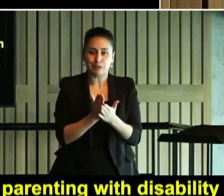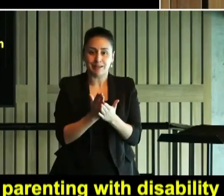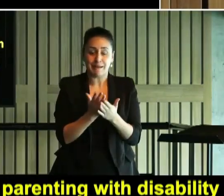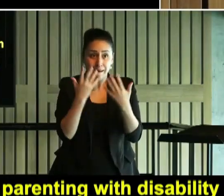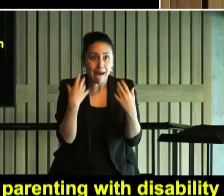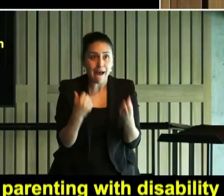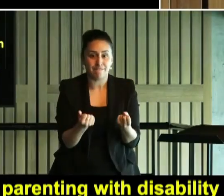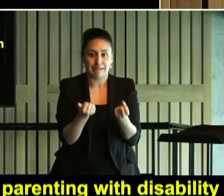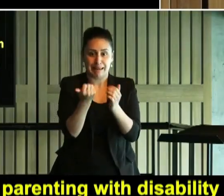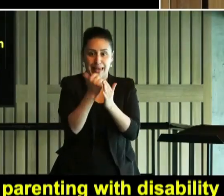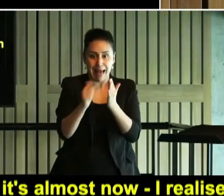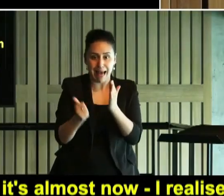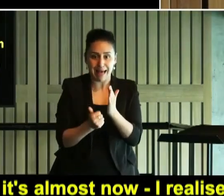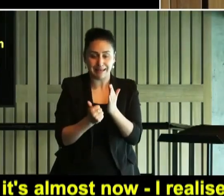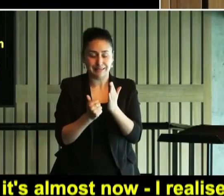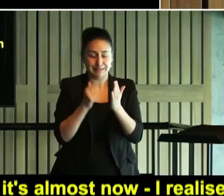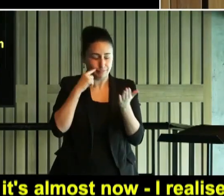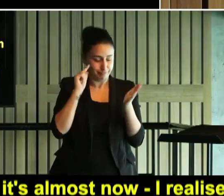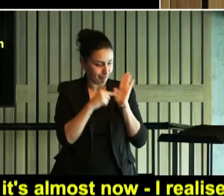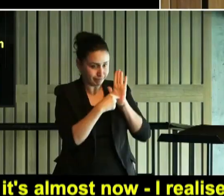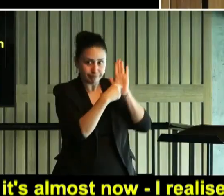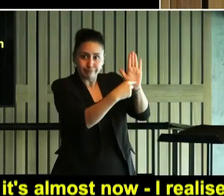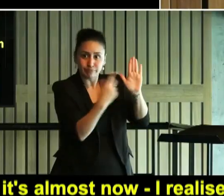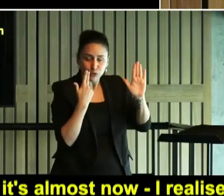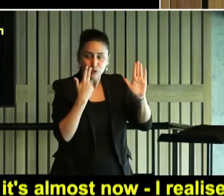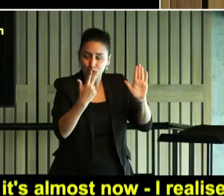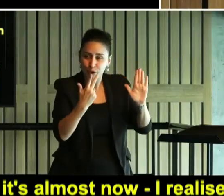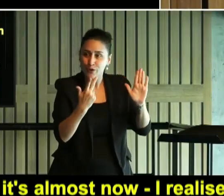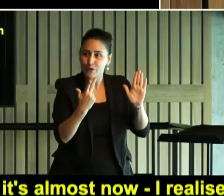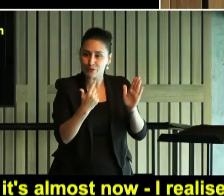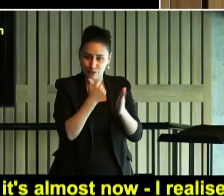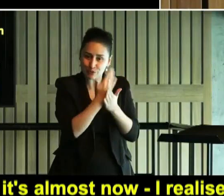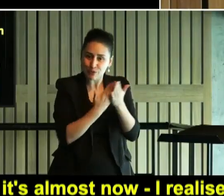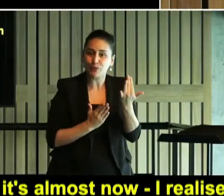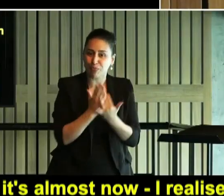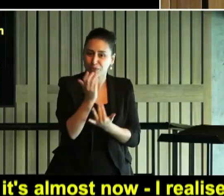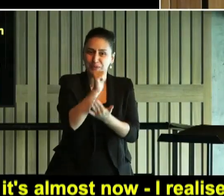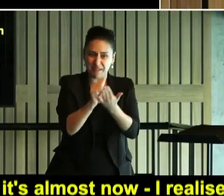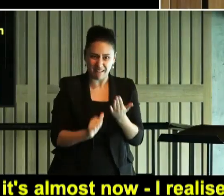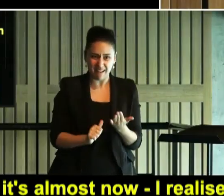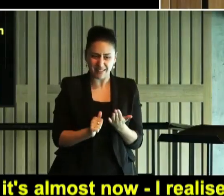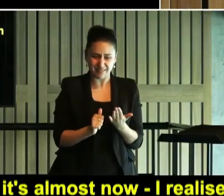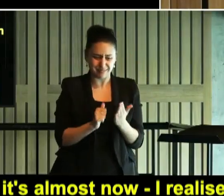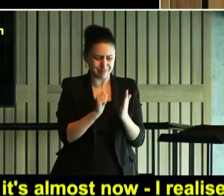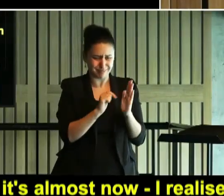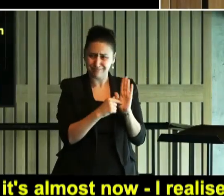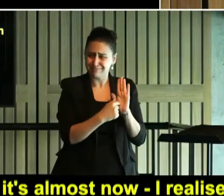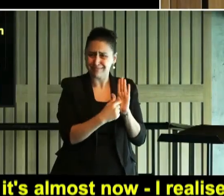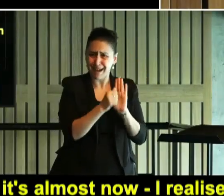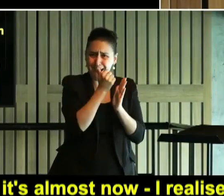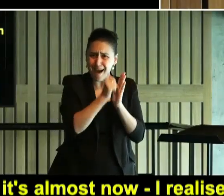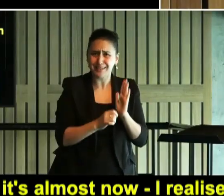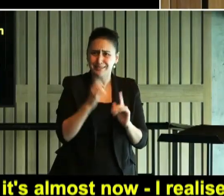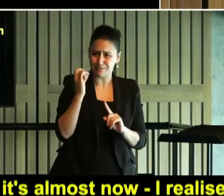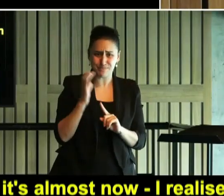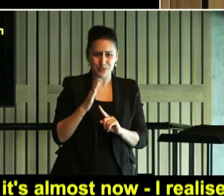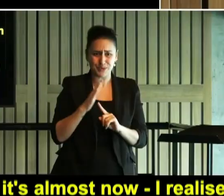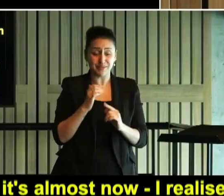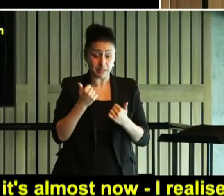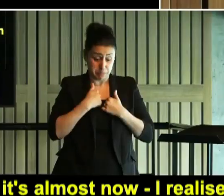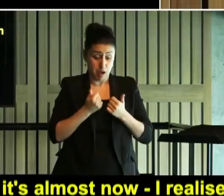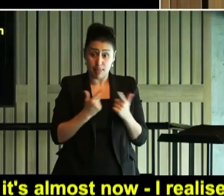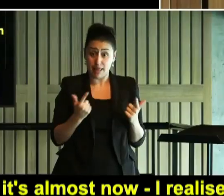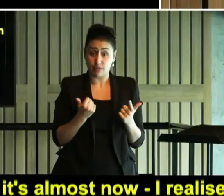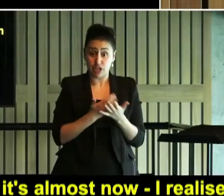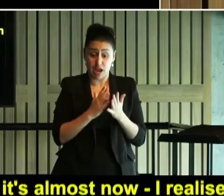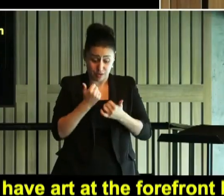at the forefront, because that is the power, the storytelling. Art is so important. It's, you know, my